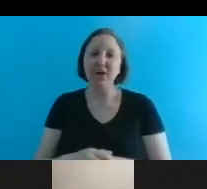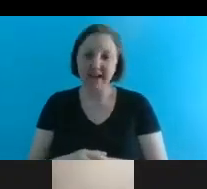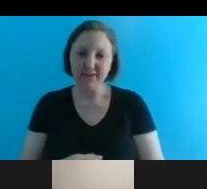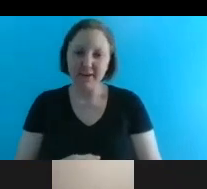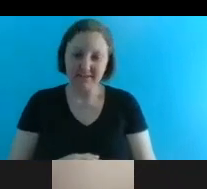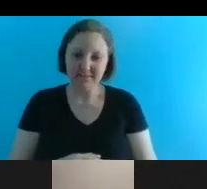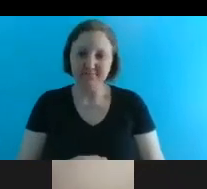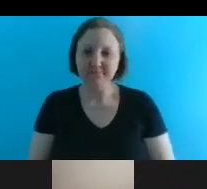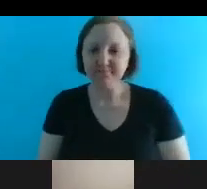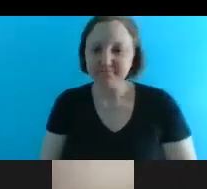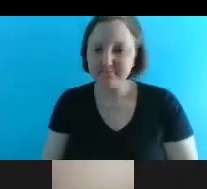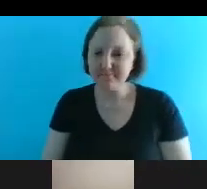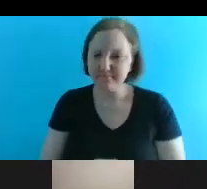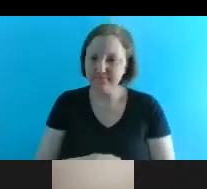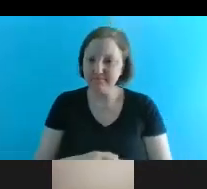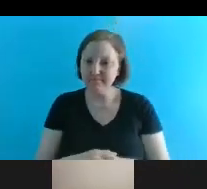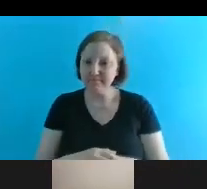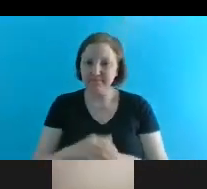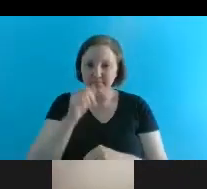Okay, great.